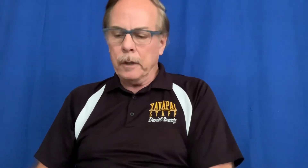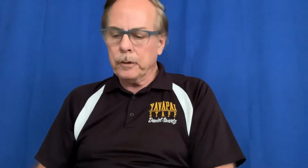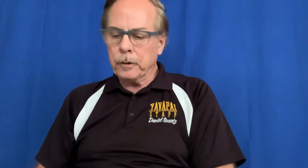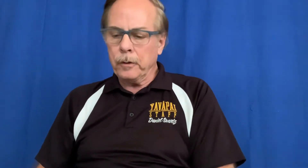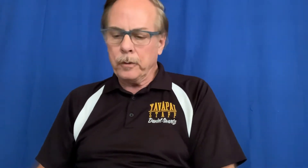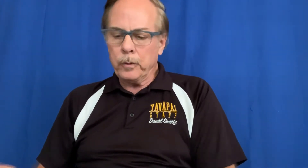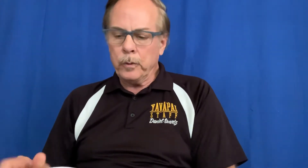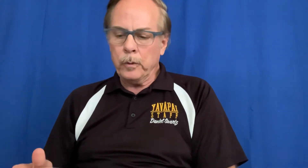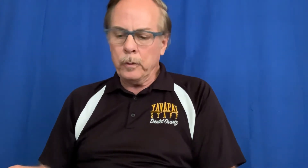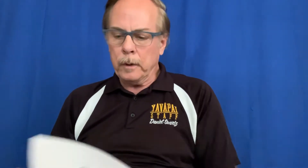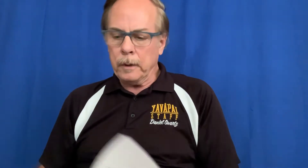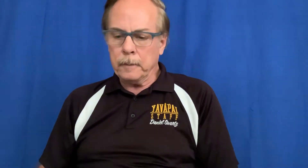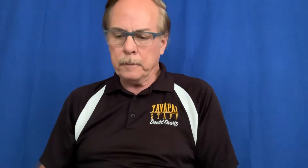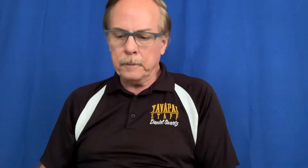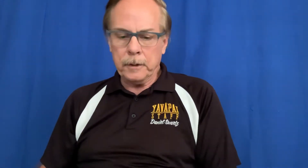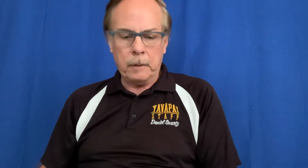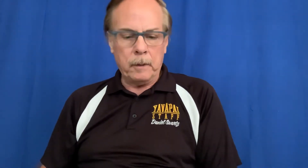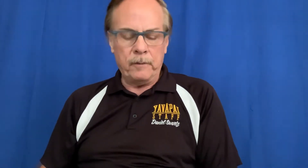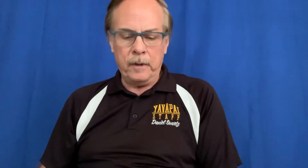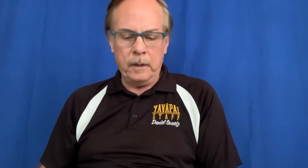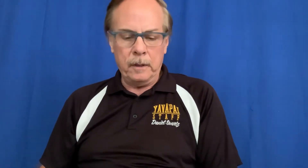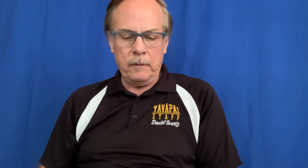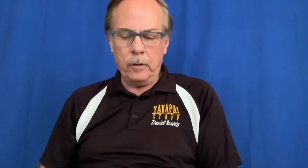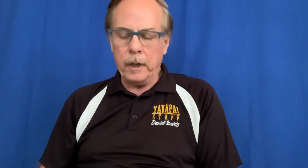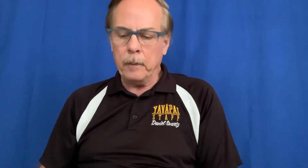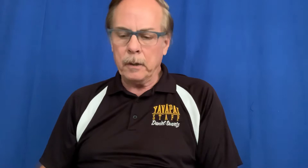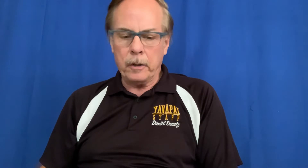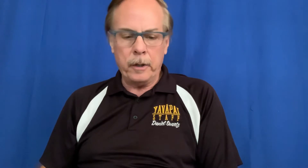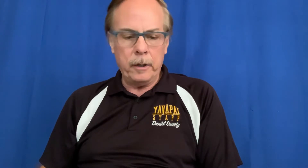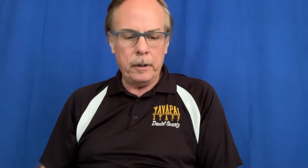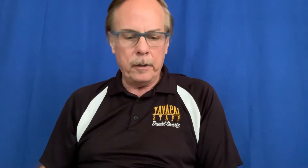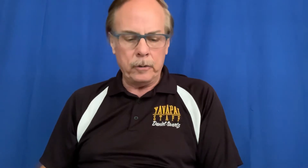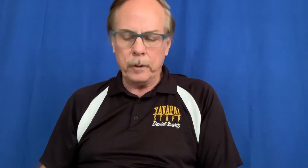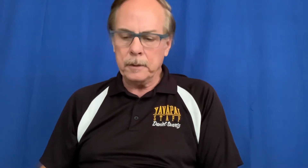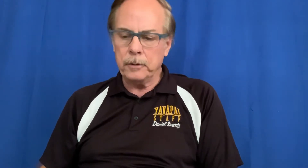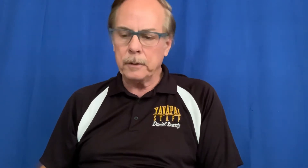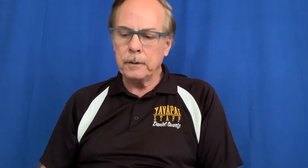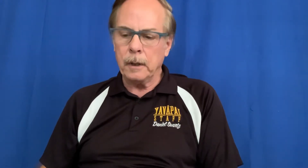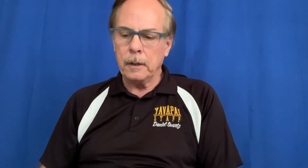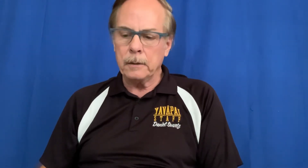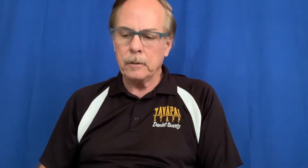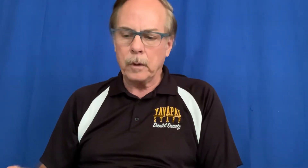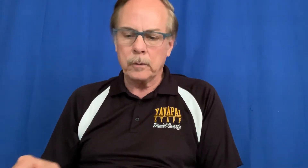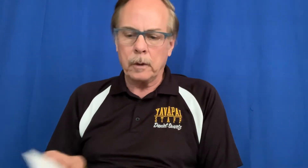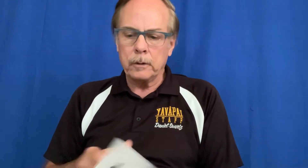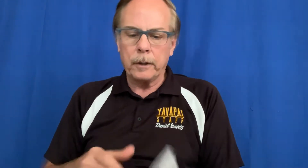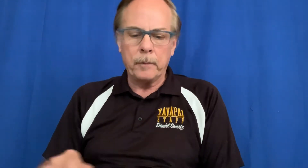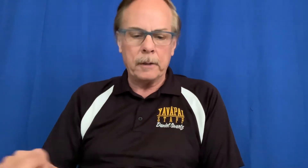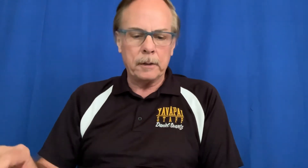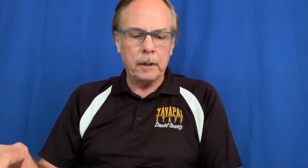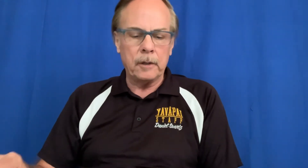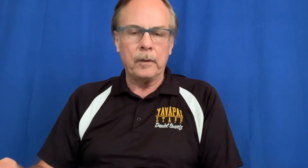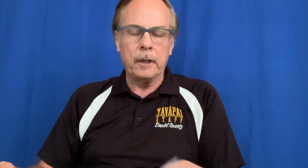just go through some of the vocabulary here and transition signs as well as we're going to talk about signs for